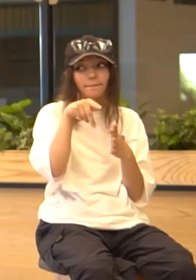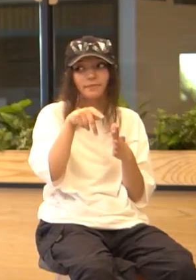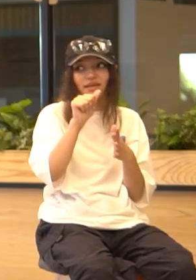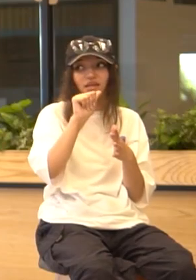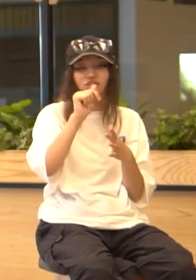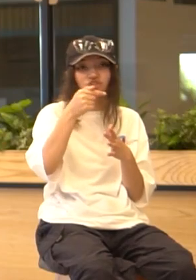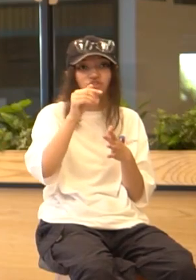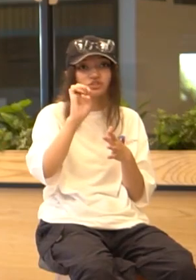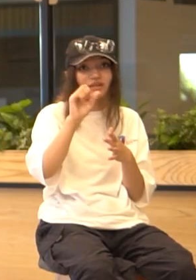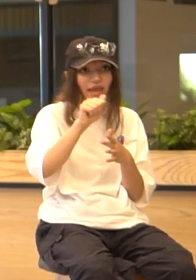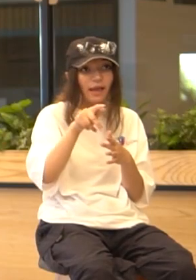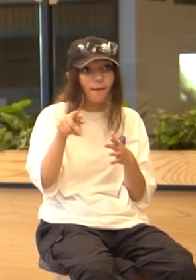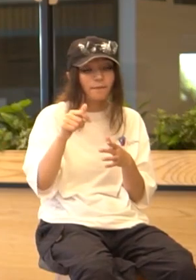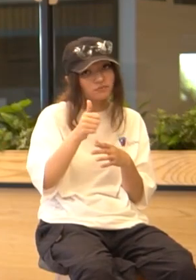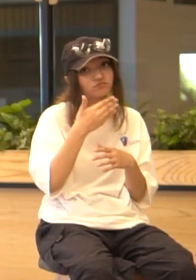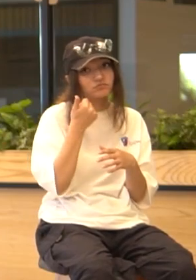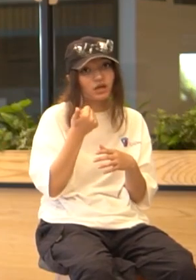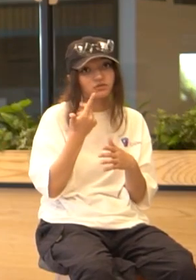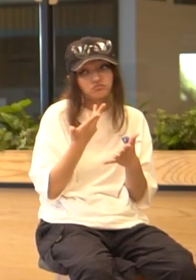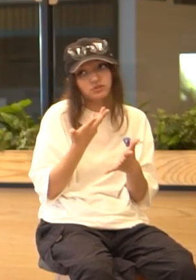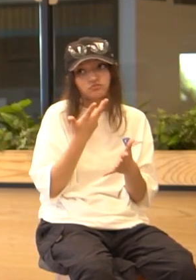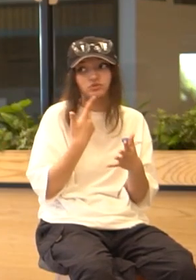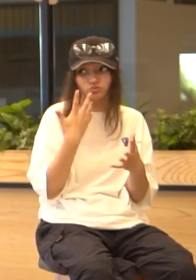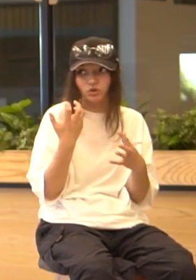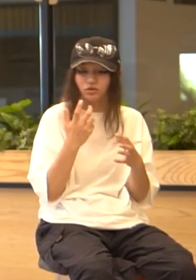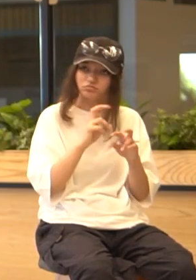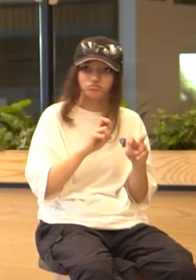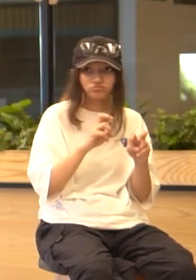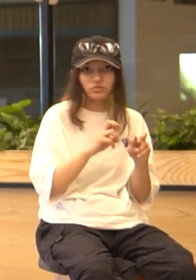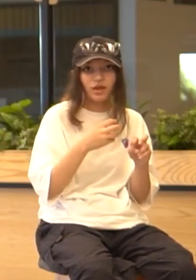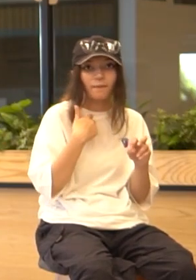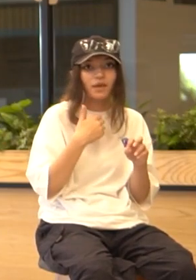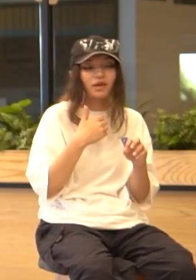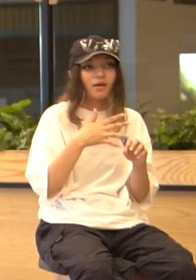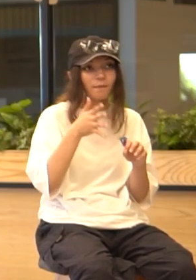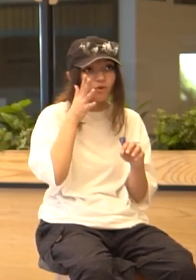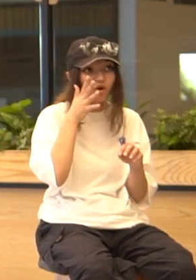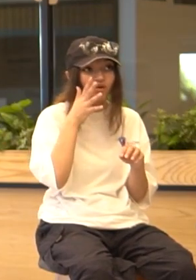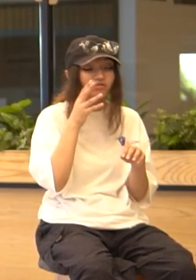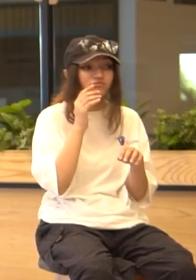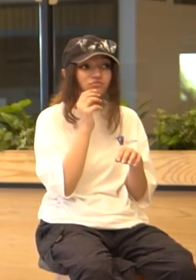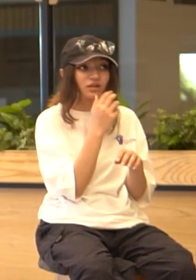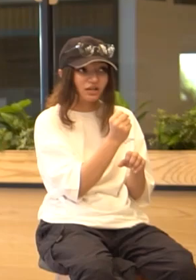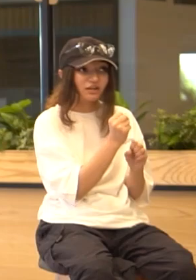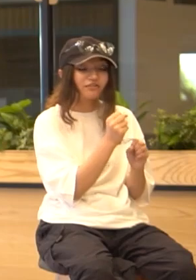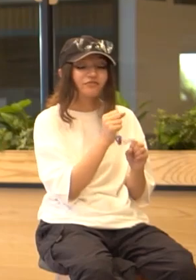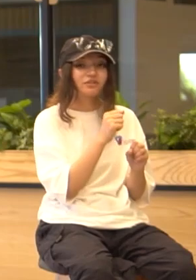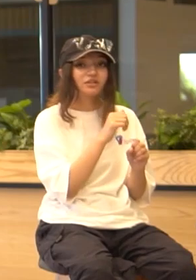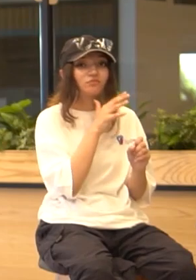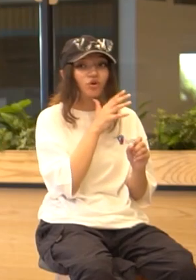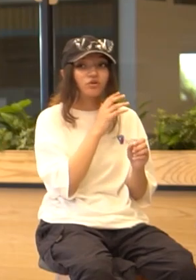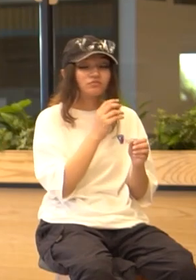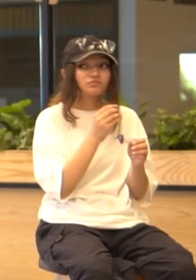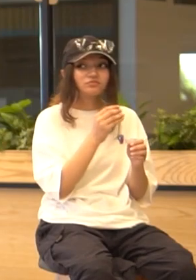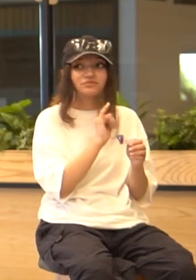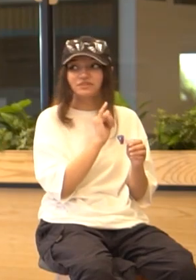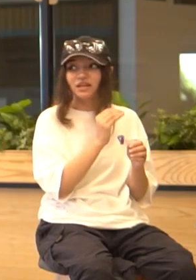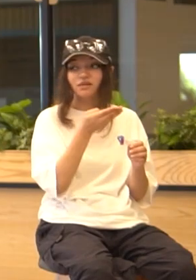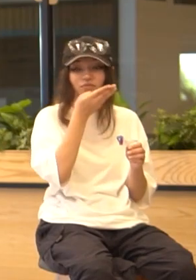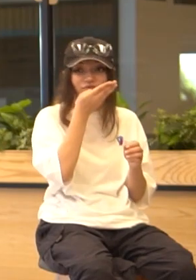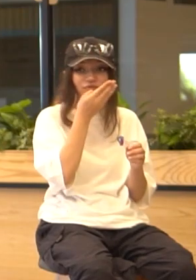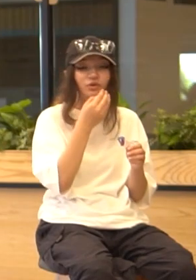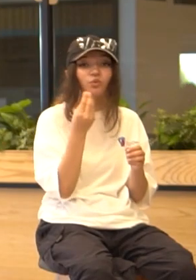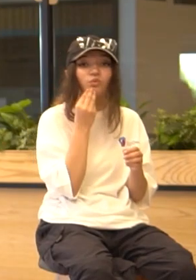my Amma is an Urdu teacher, and what she does, I just noticed it a couple of years back, is that she would voice record things in